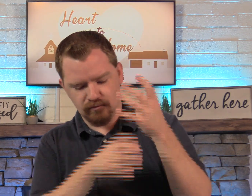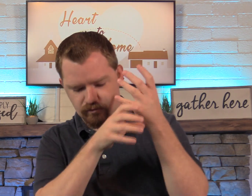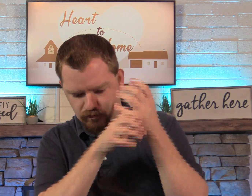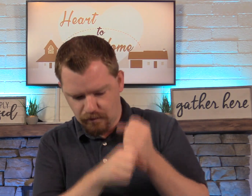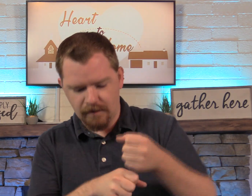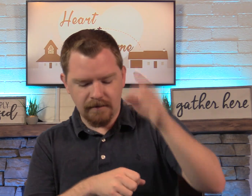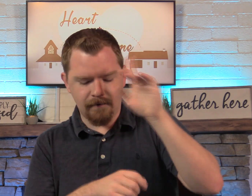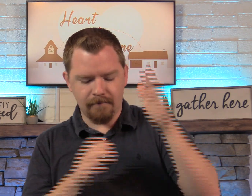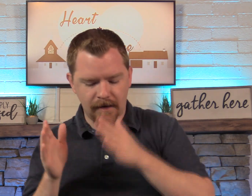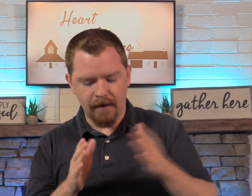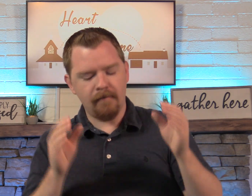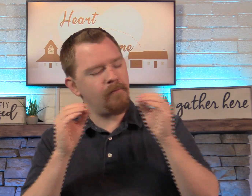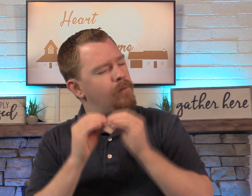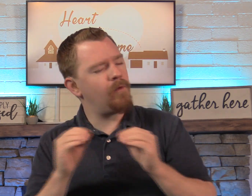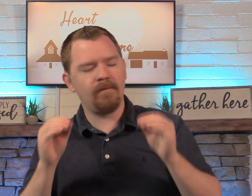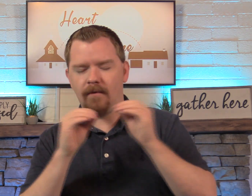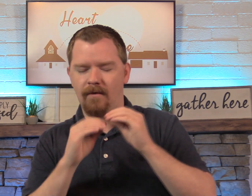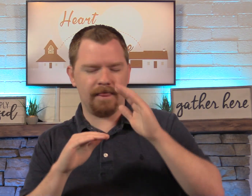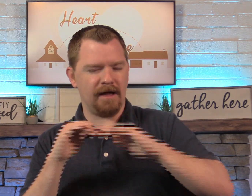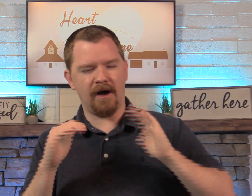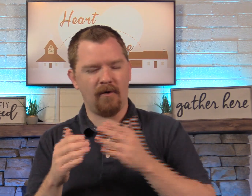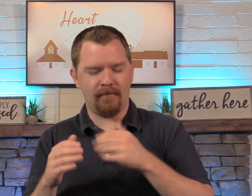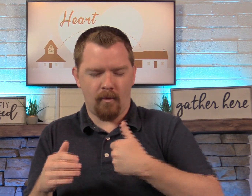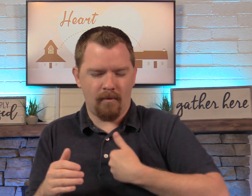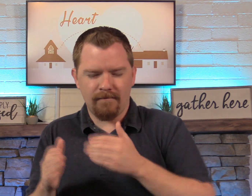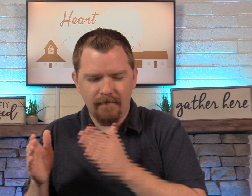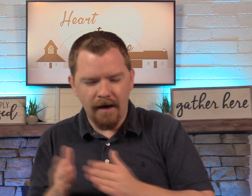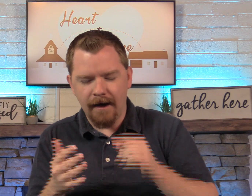We need to trust God's plan more